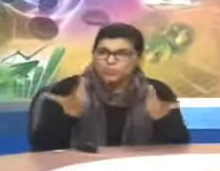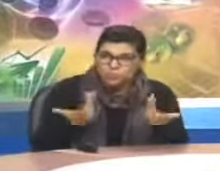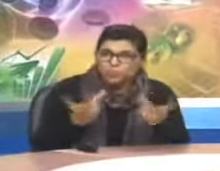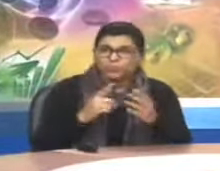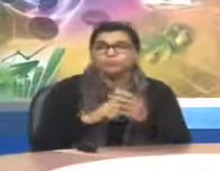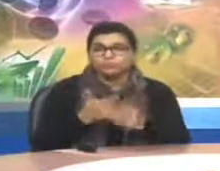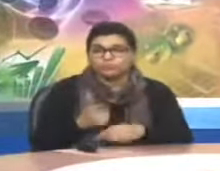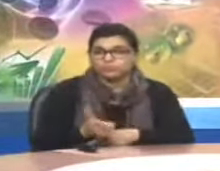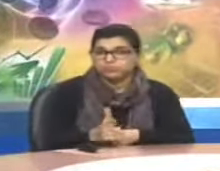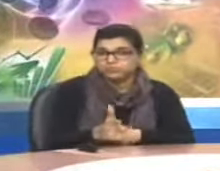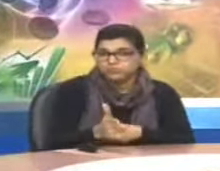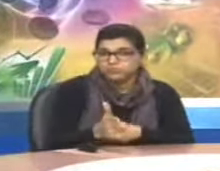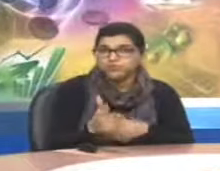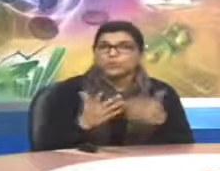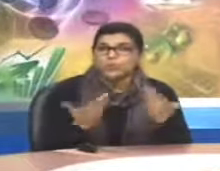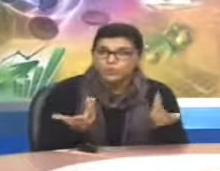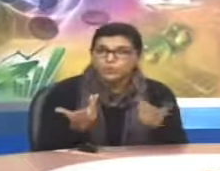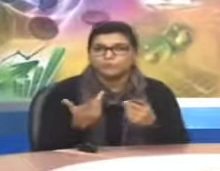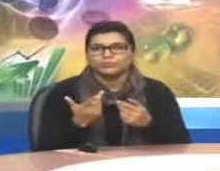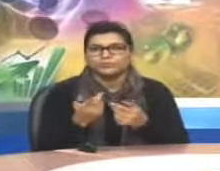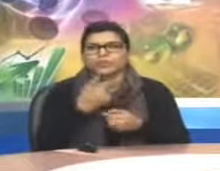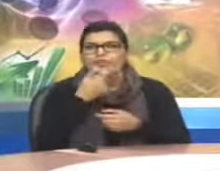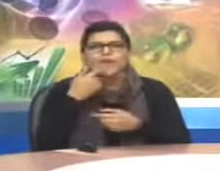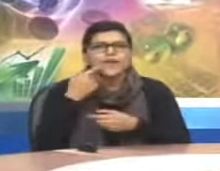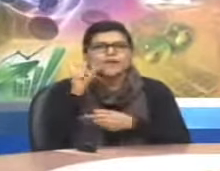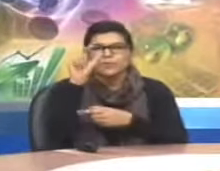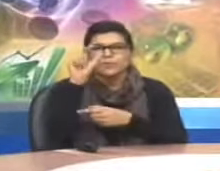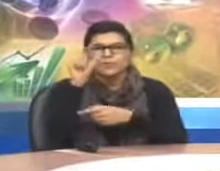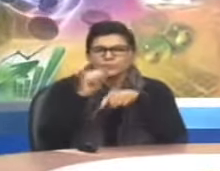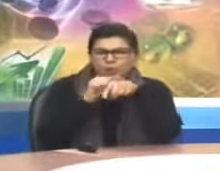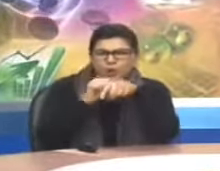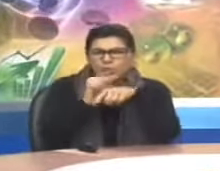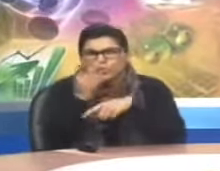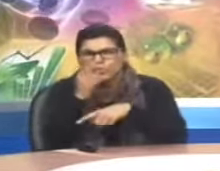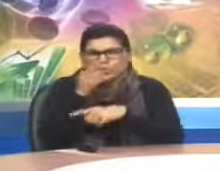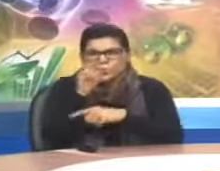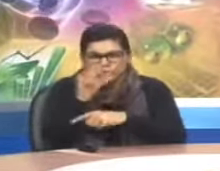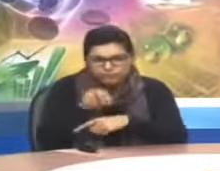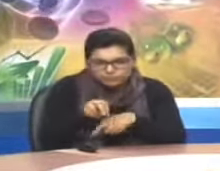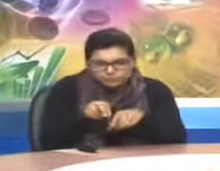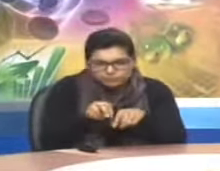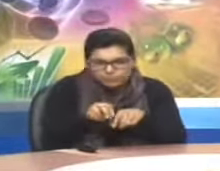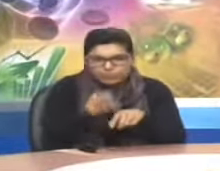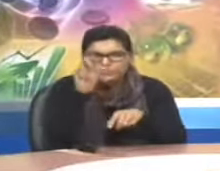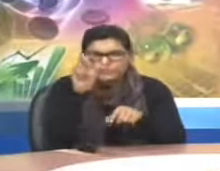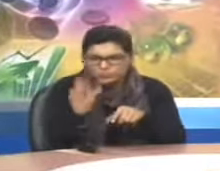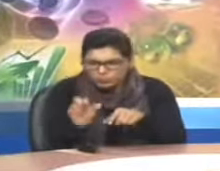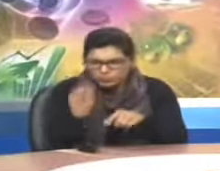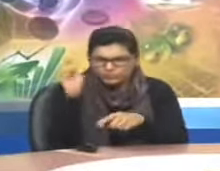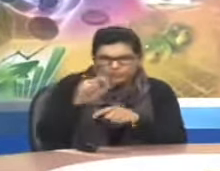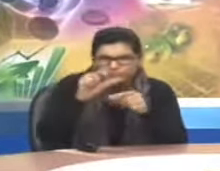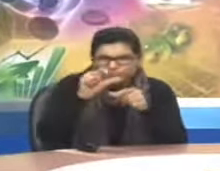mosquitoes, or rats, and also the